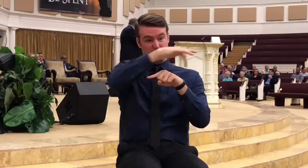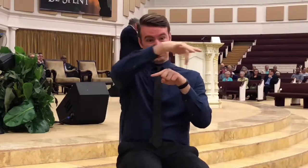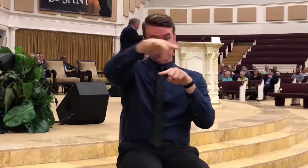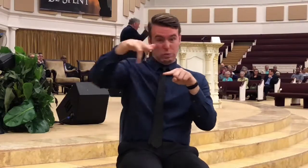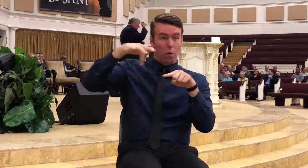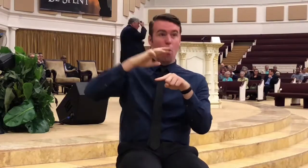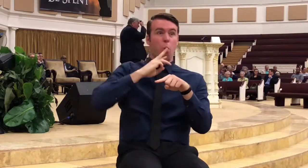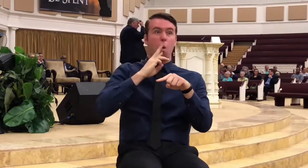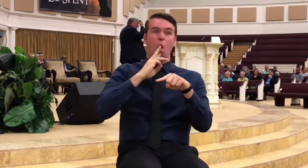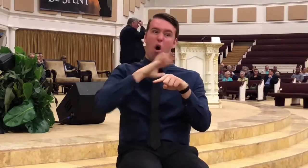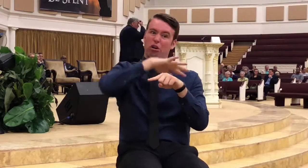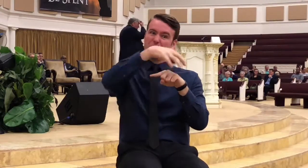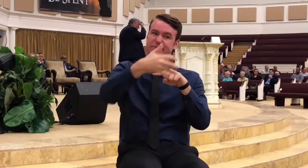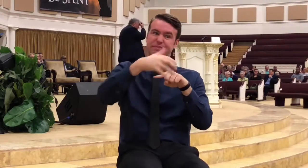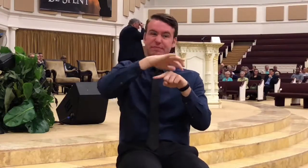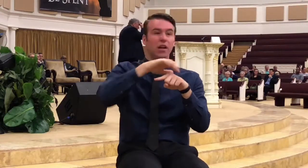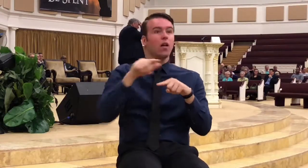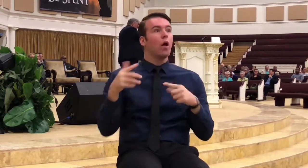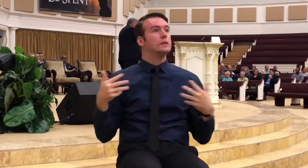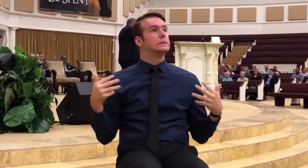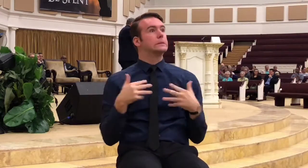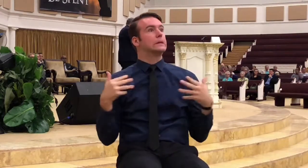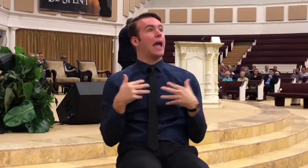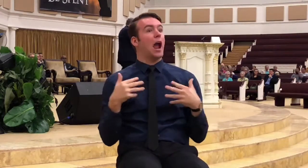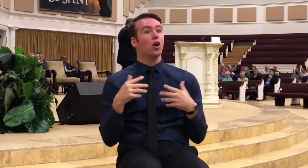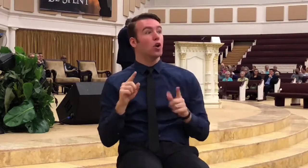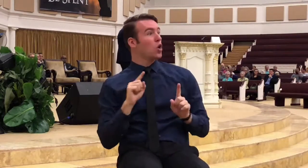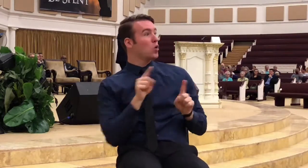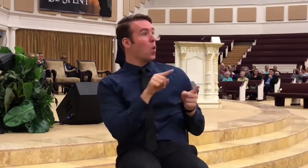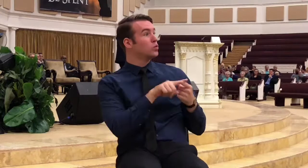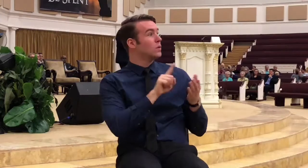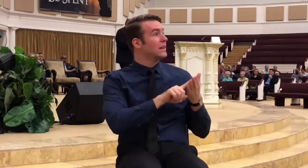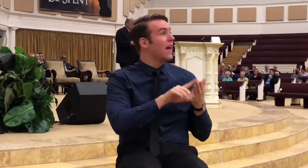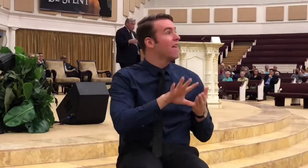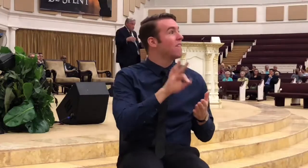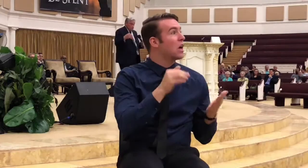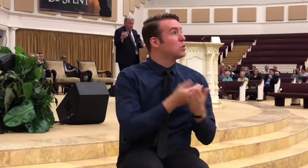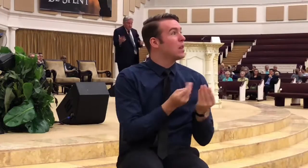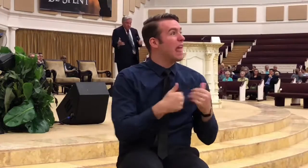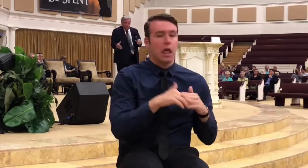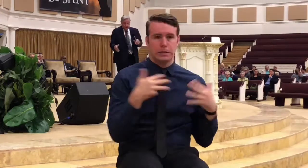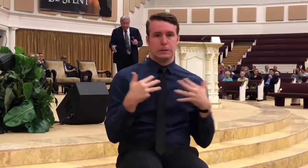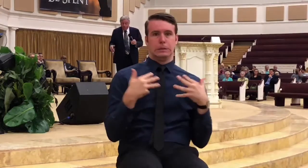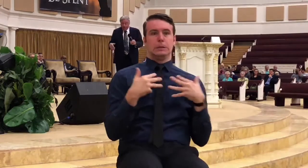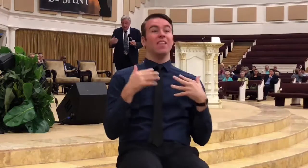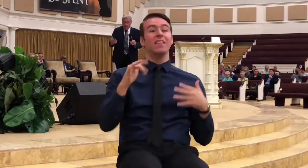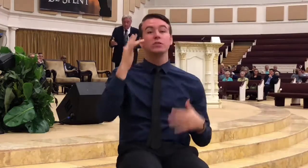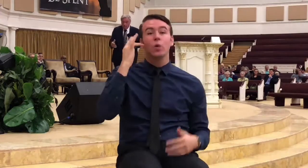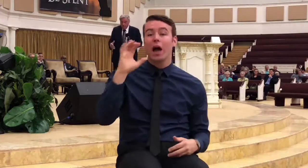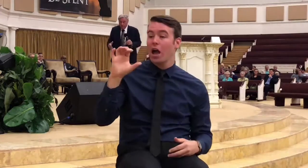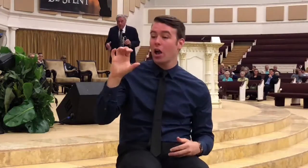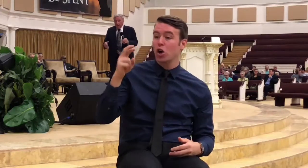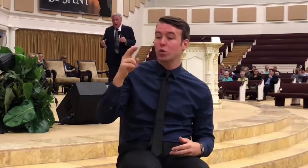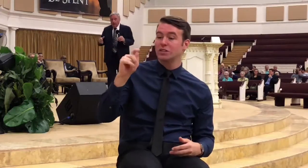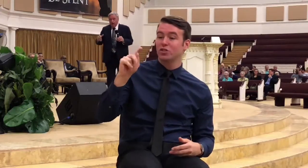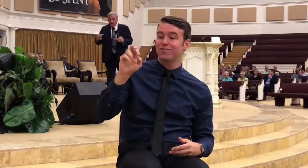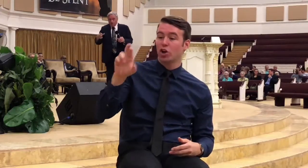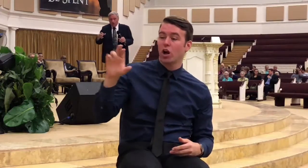that kept people from exploring. And this is what made Christopher Columbus and Sir Francis Drake and those